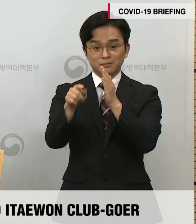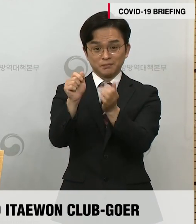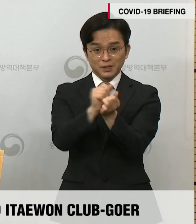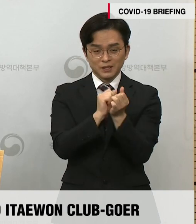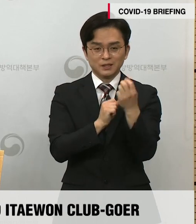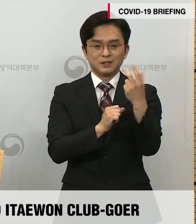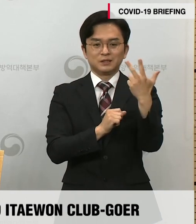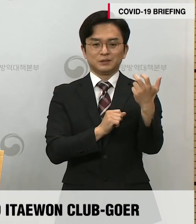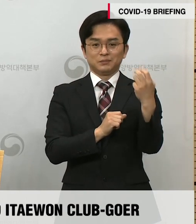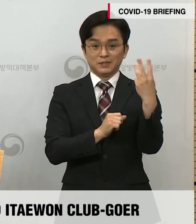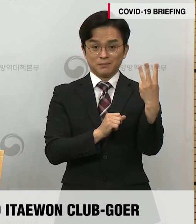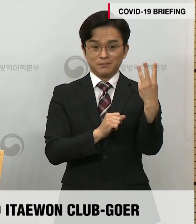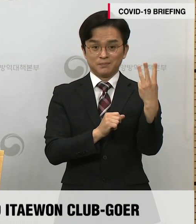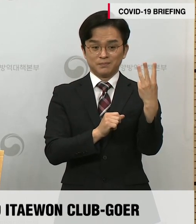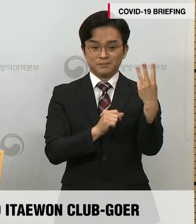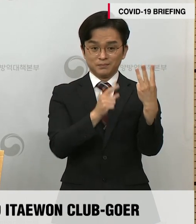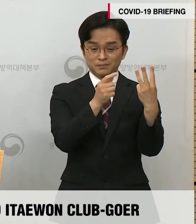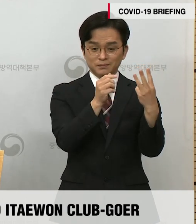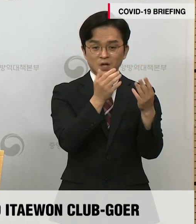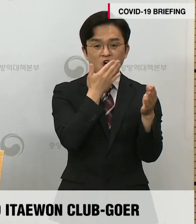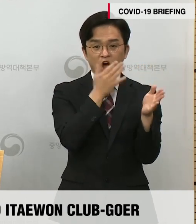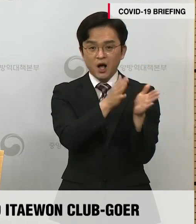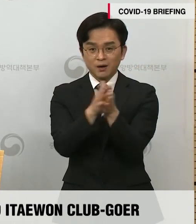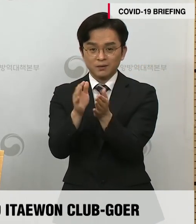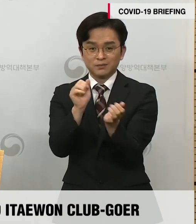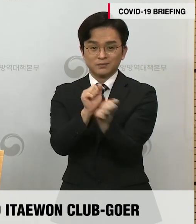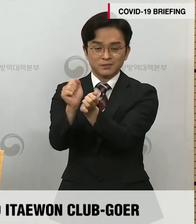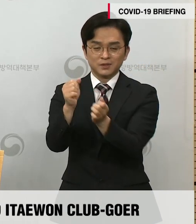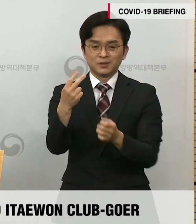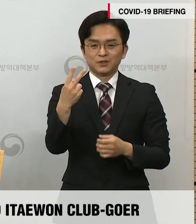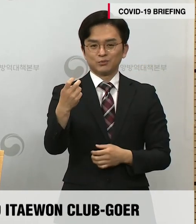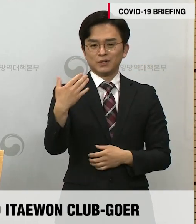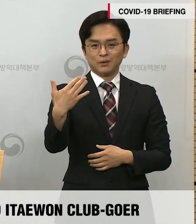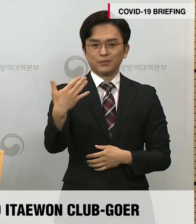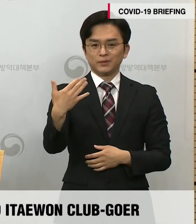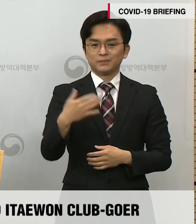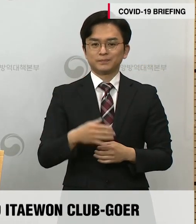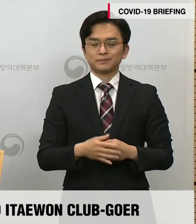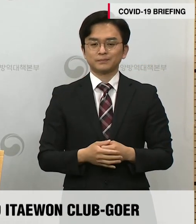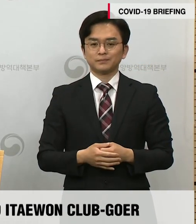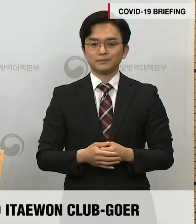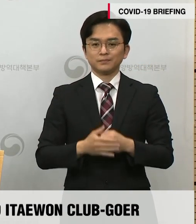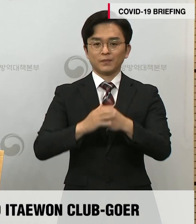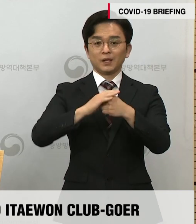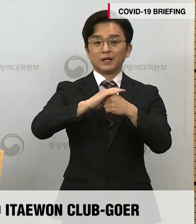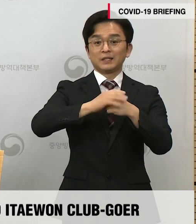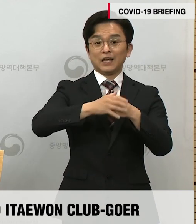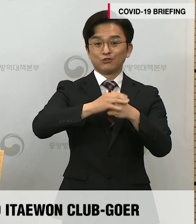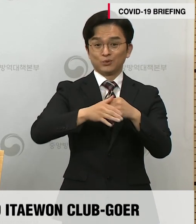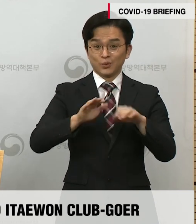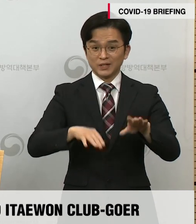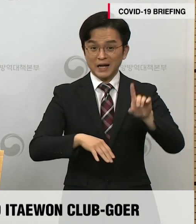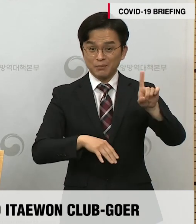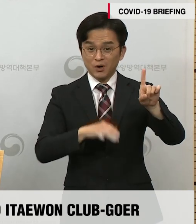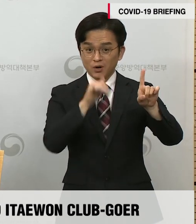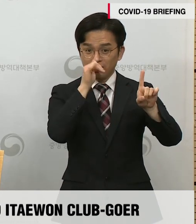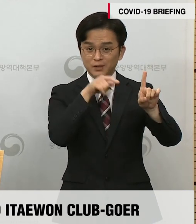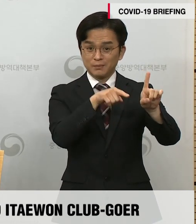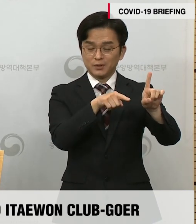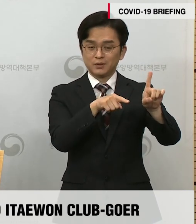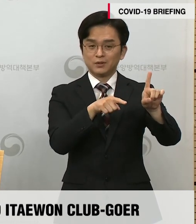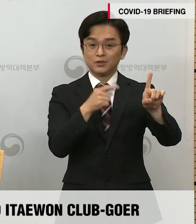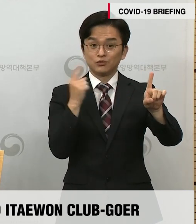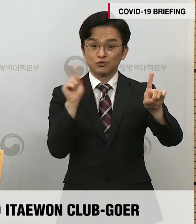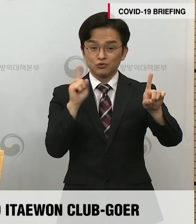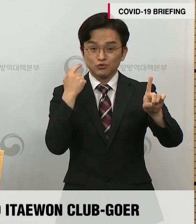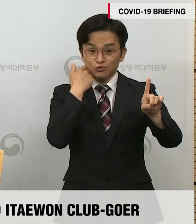follows. 73 people are the clubbers who were there, and 29 are the contacts